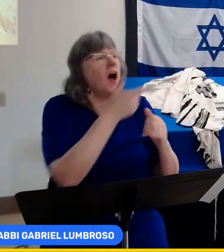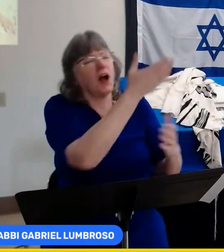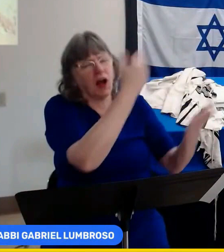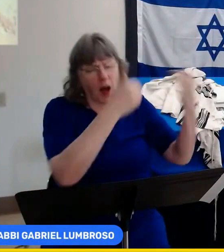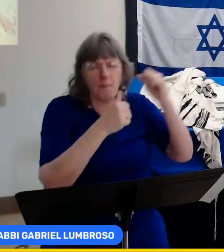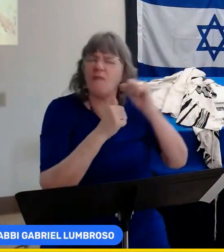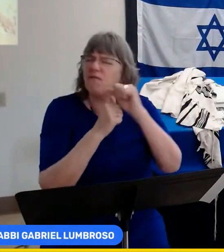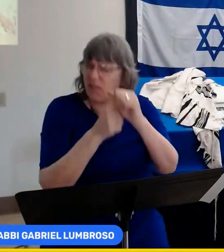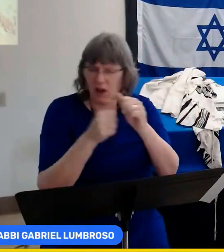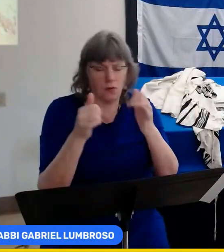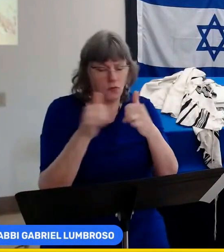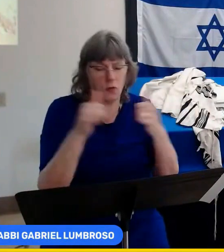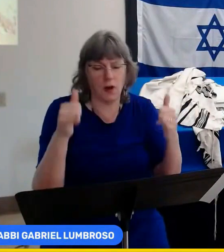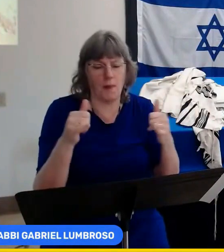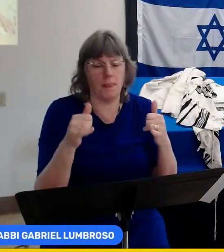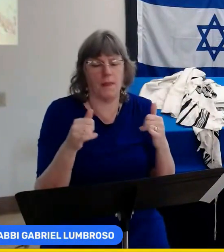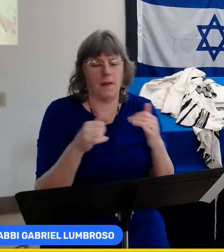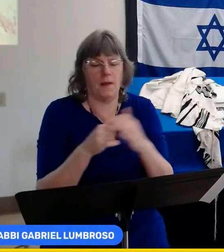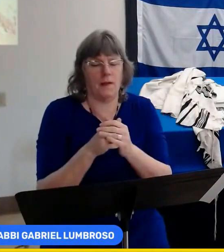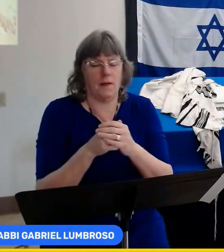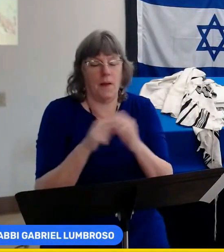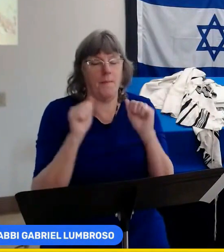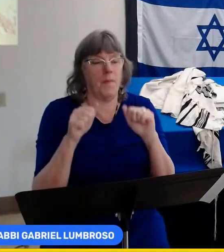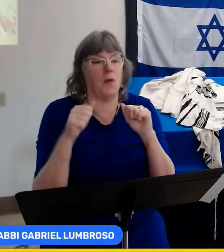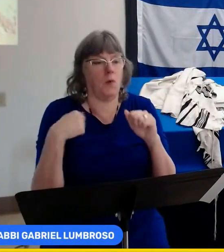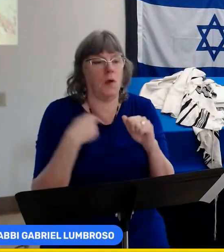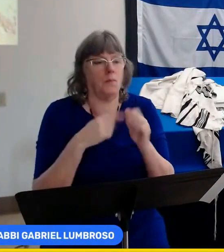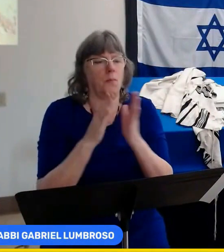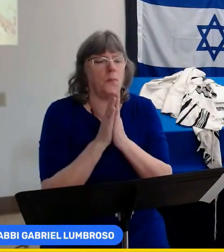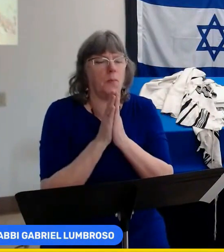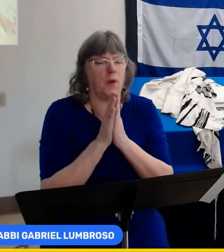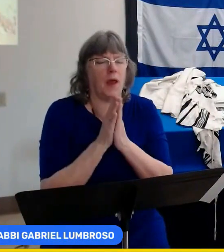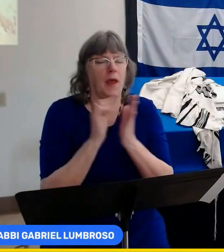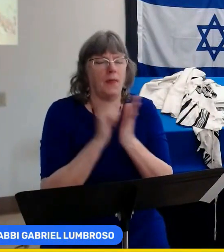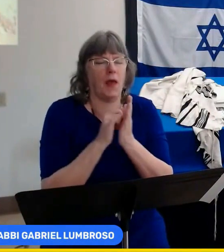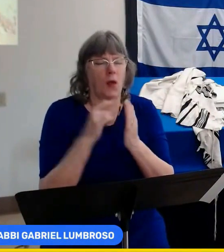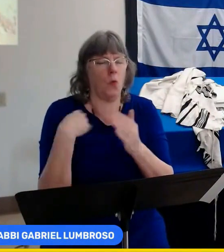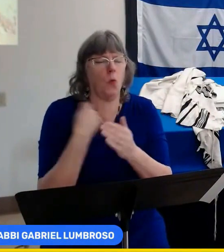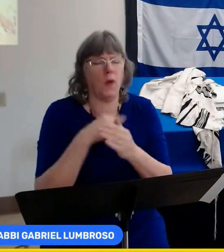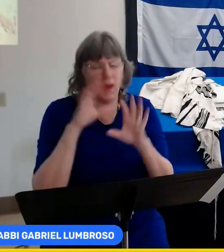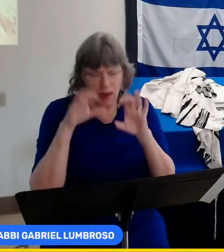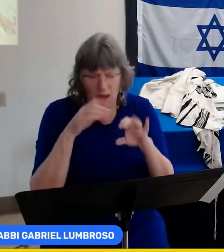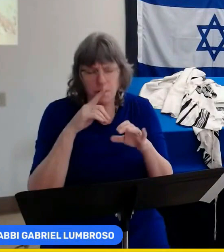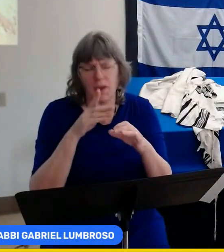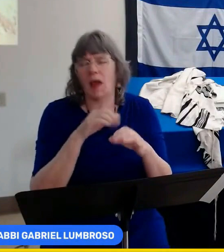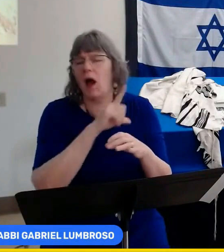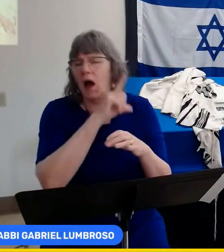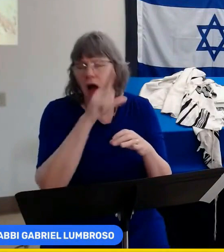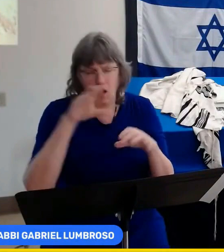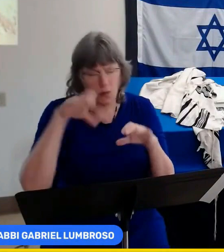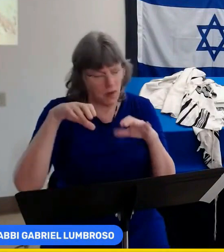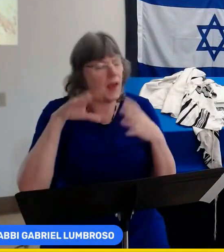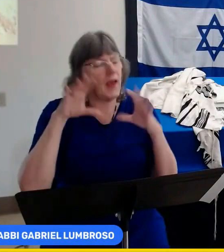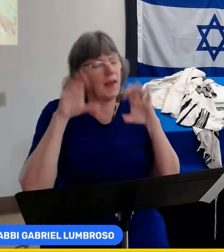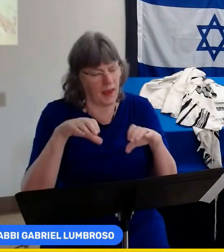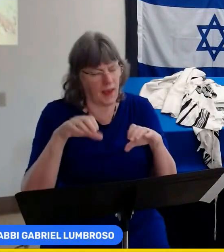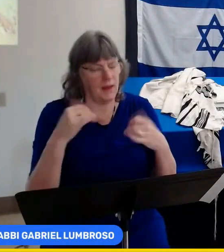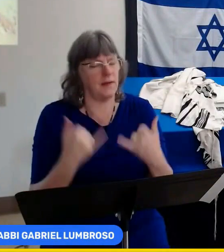Amen. And Father, that's our prayer for today. We can learn all we can today